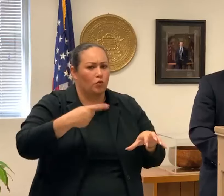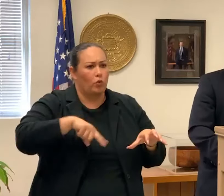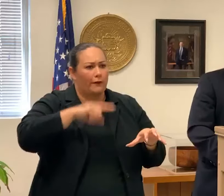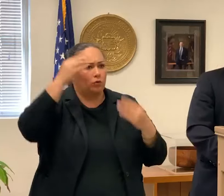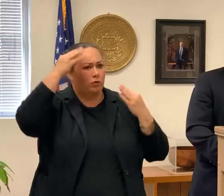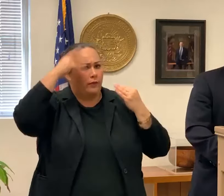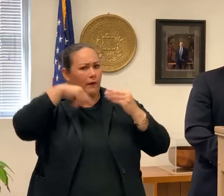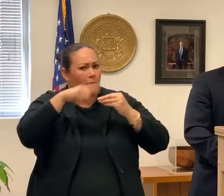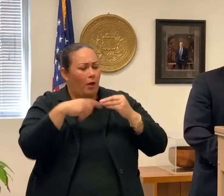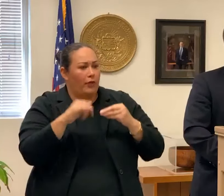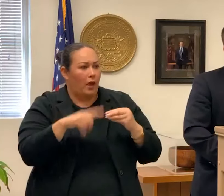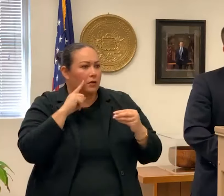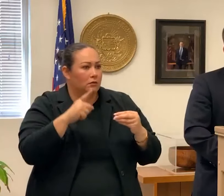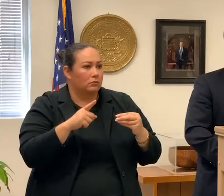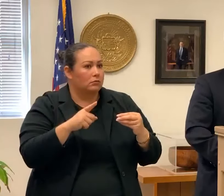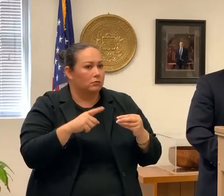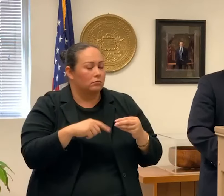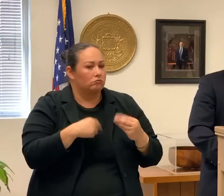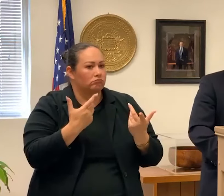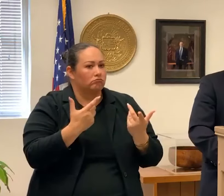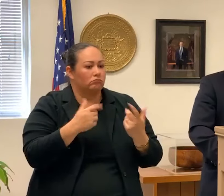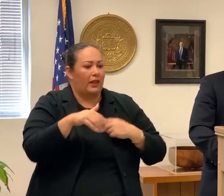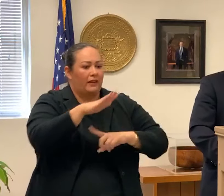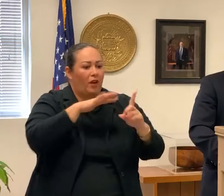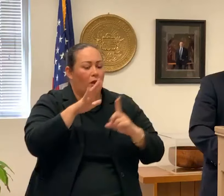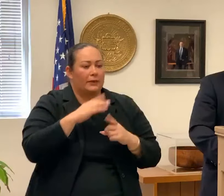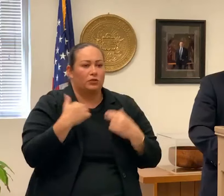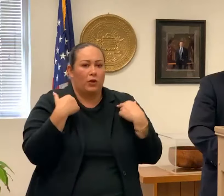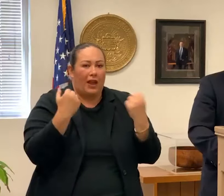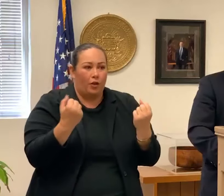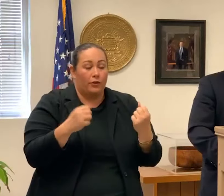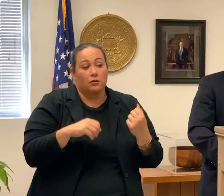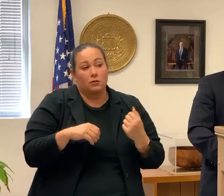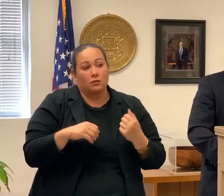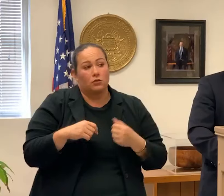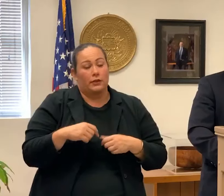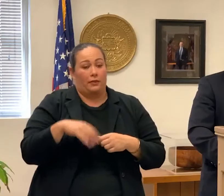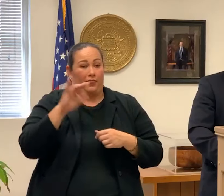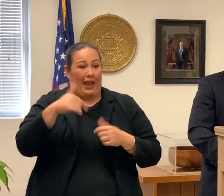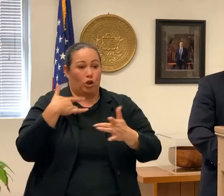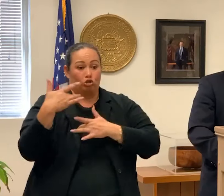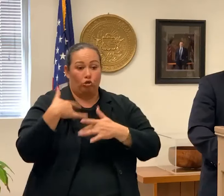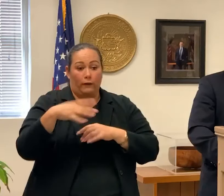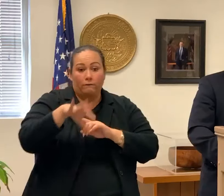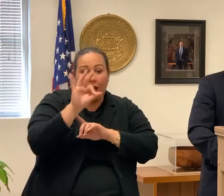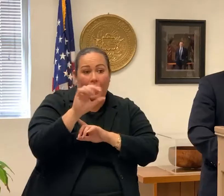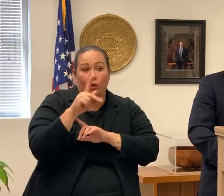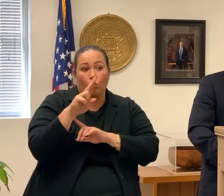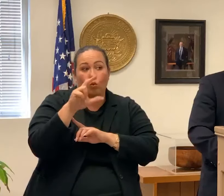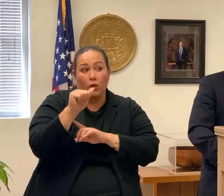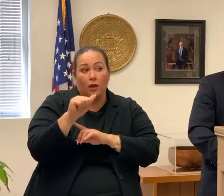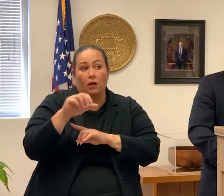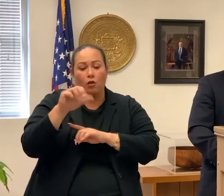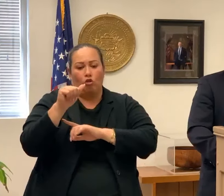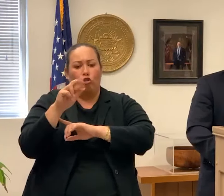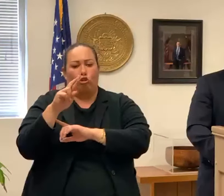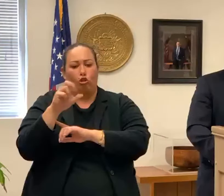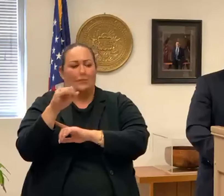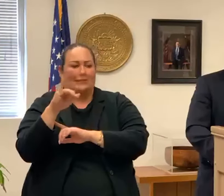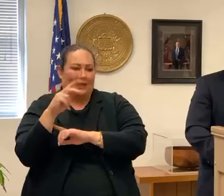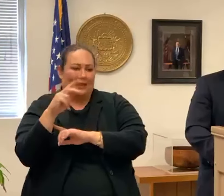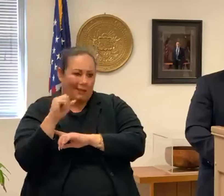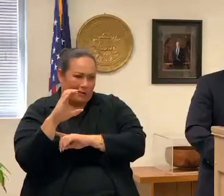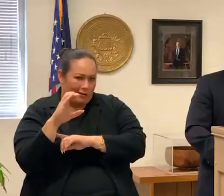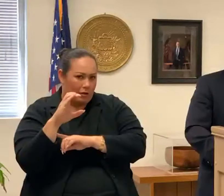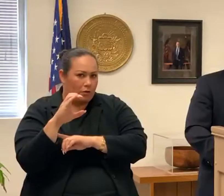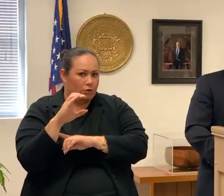was arsenic that was the concern, and it has not been found in the water. It has not been a threat near the schools, but we